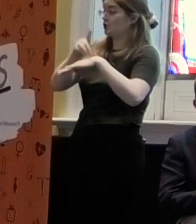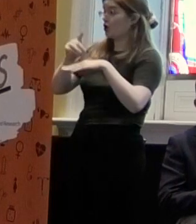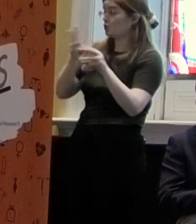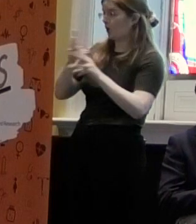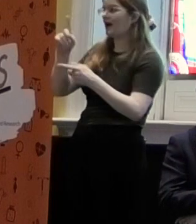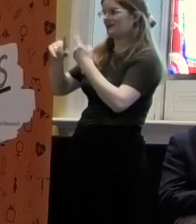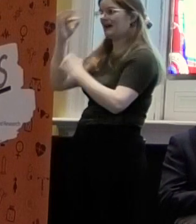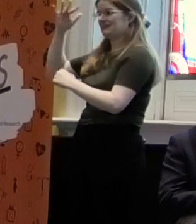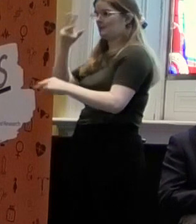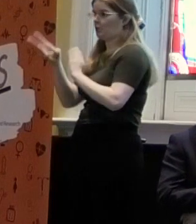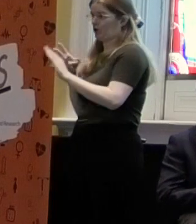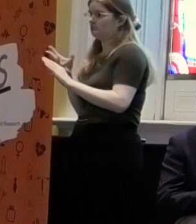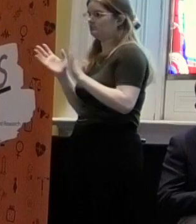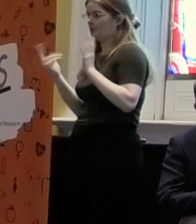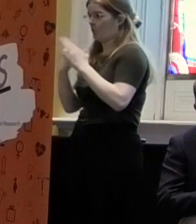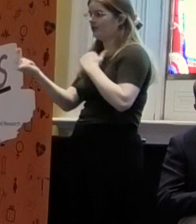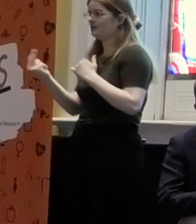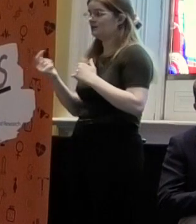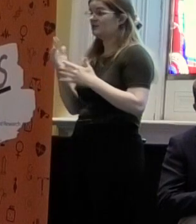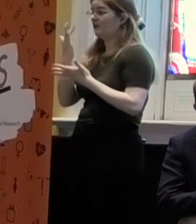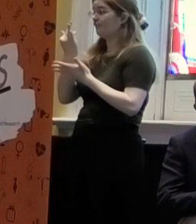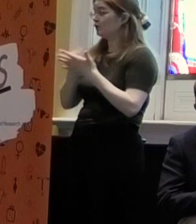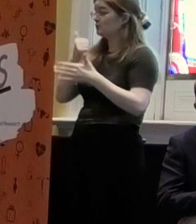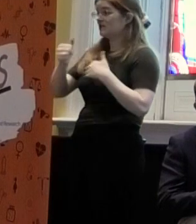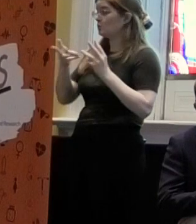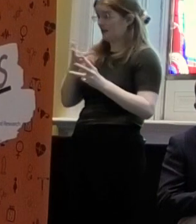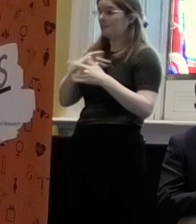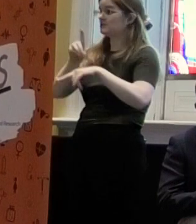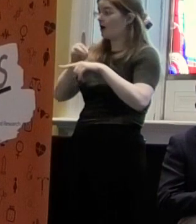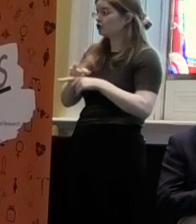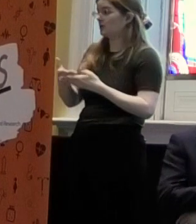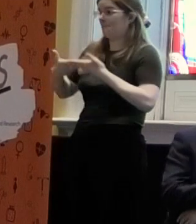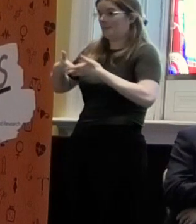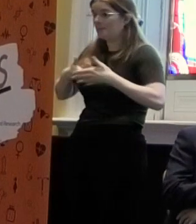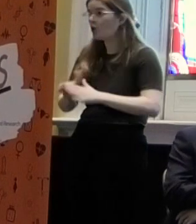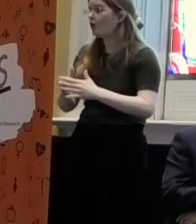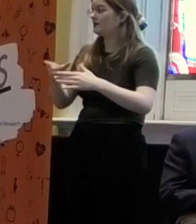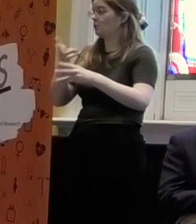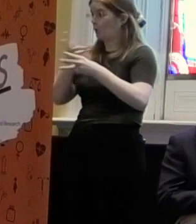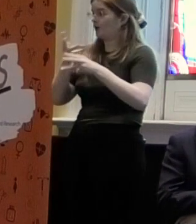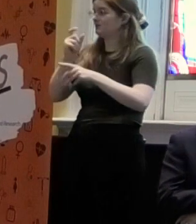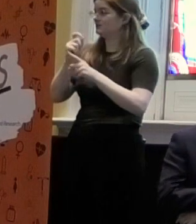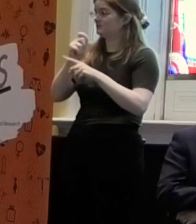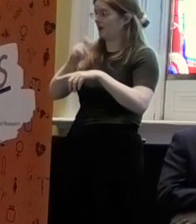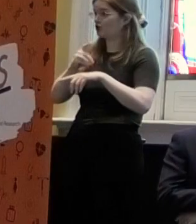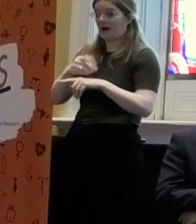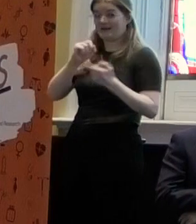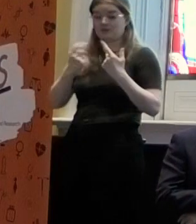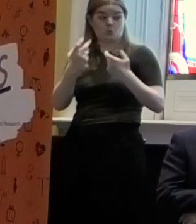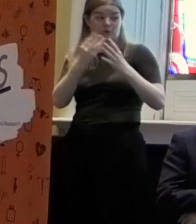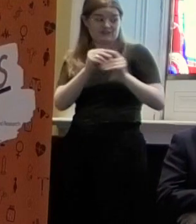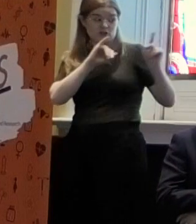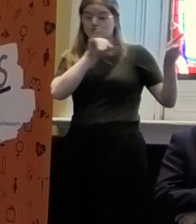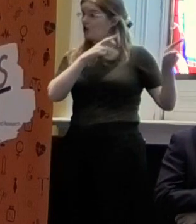academic work. A couple of days a week, I look after pregnant patients, deliver babies, and actually shared with Jen, we run